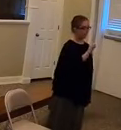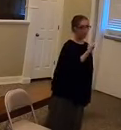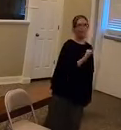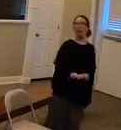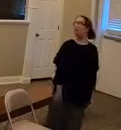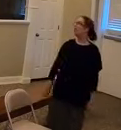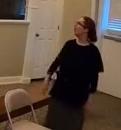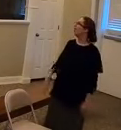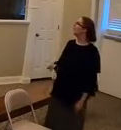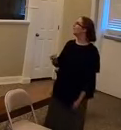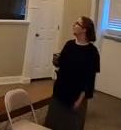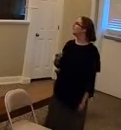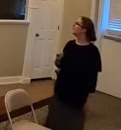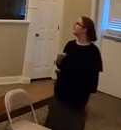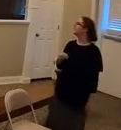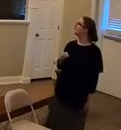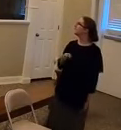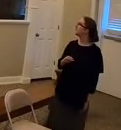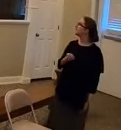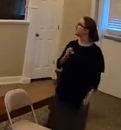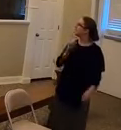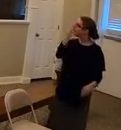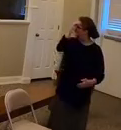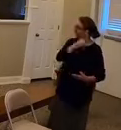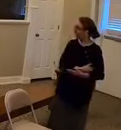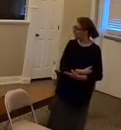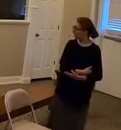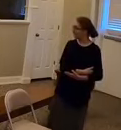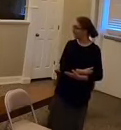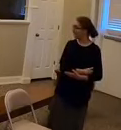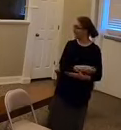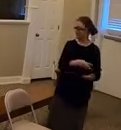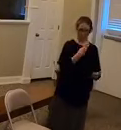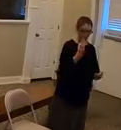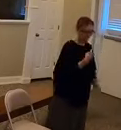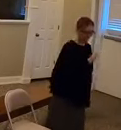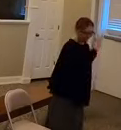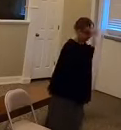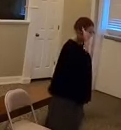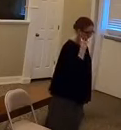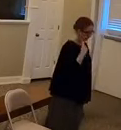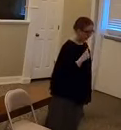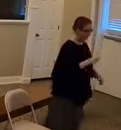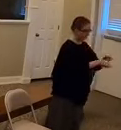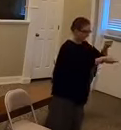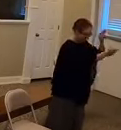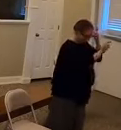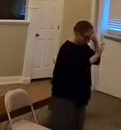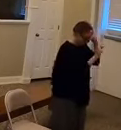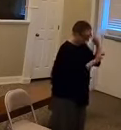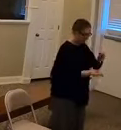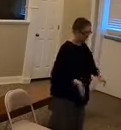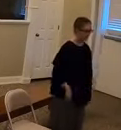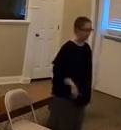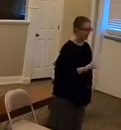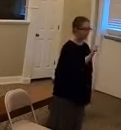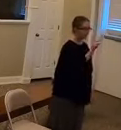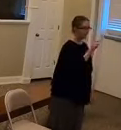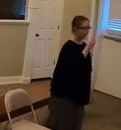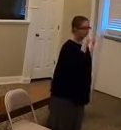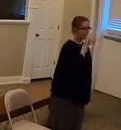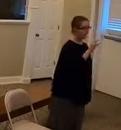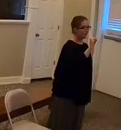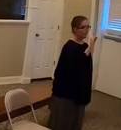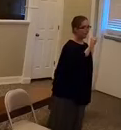Mephibosheth, the son of Jonathan, the son of Saul, was coming to David, he fell on his face and did reverence. And David